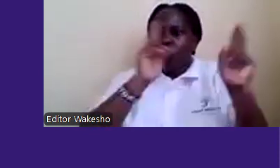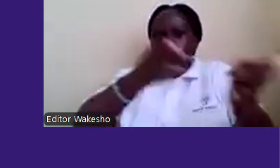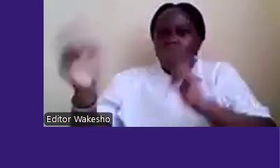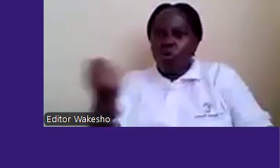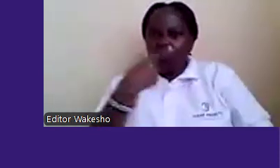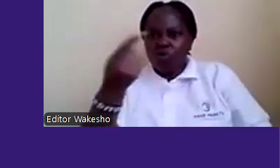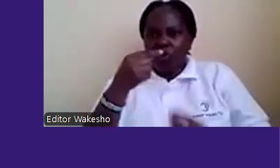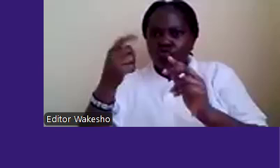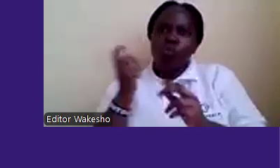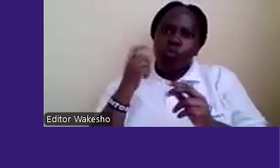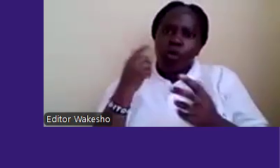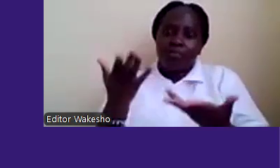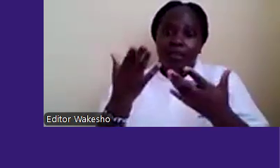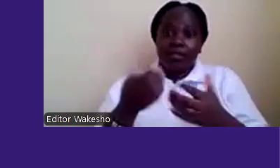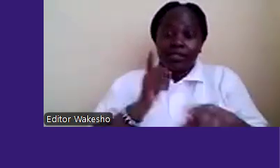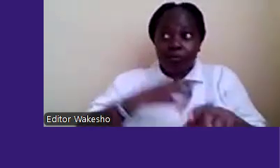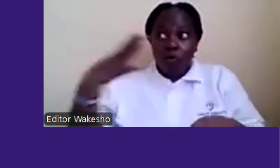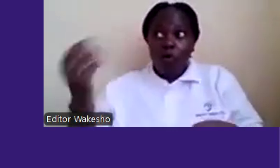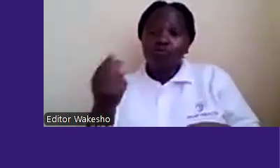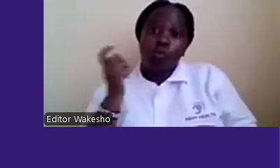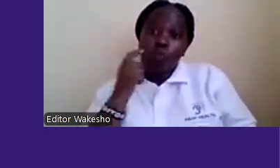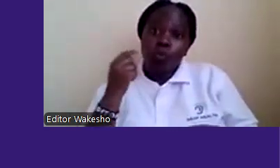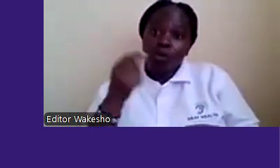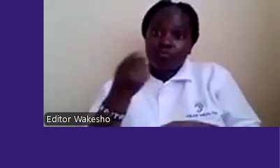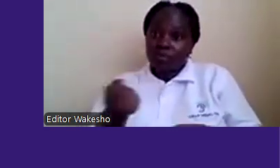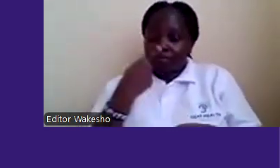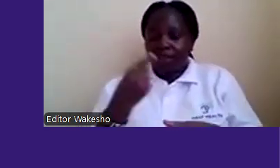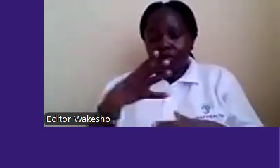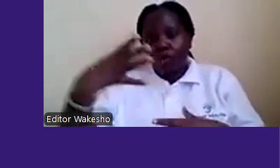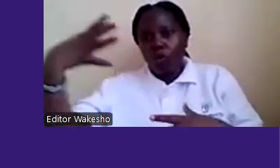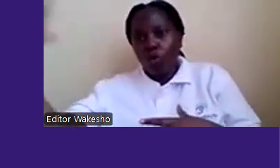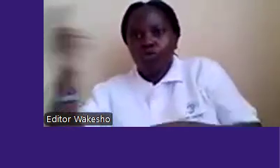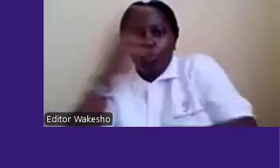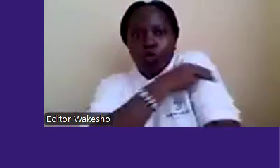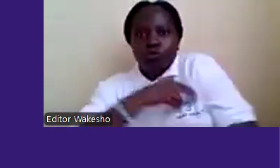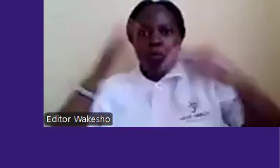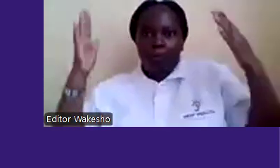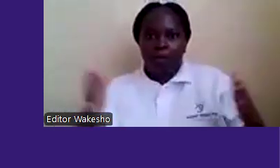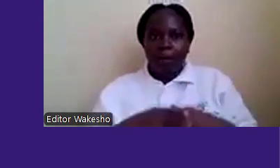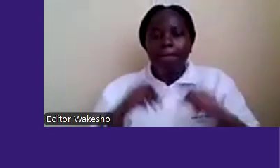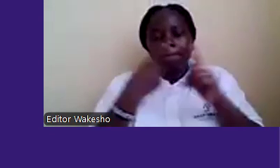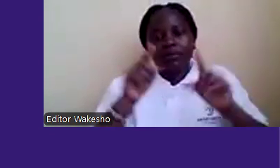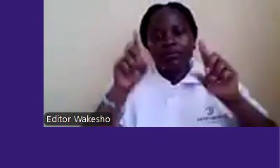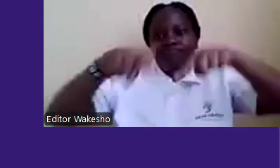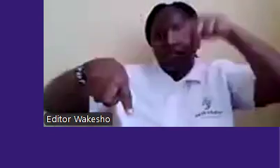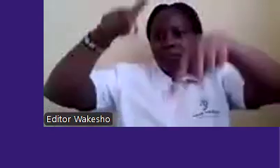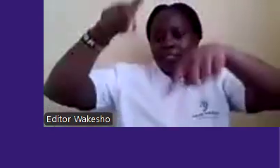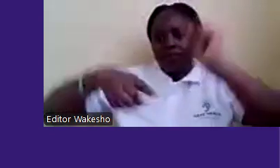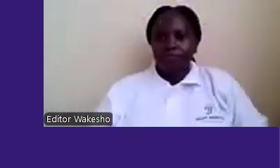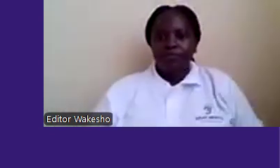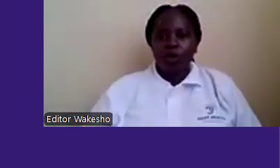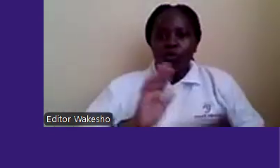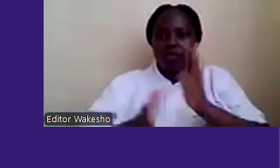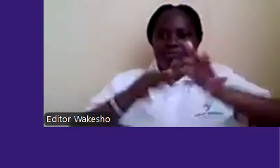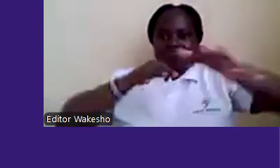might refer you to a specialist. It just depends on how your symptoms present. So without going too much into the